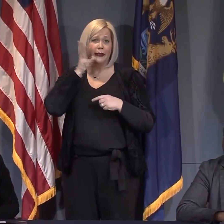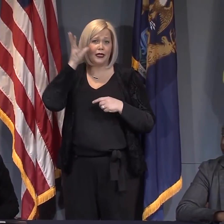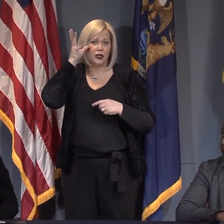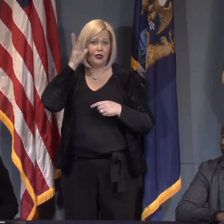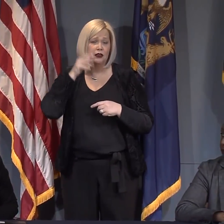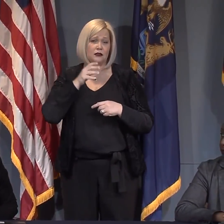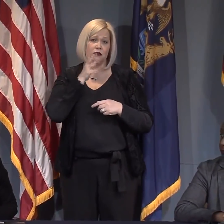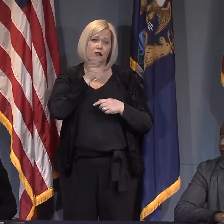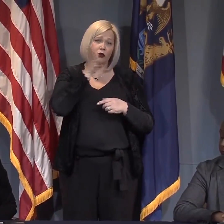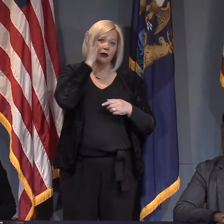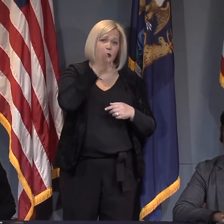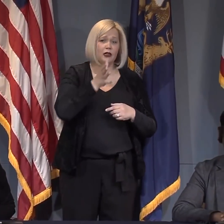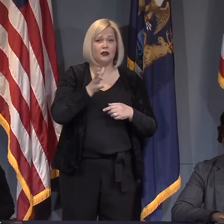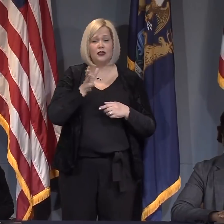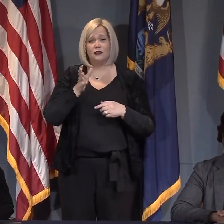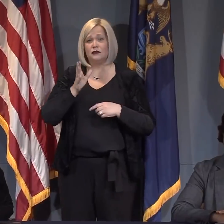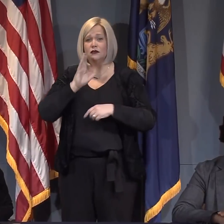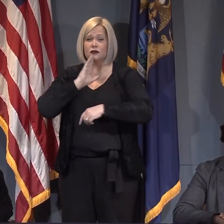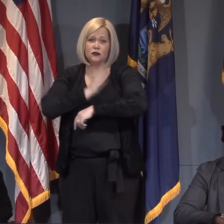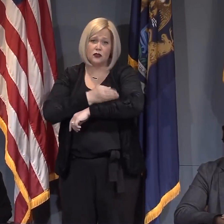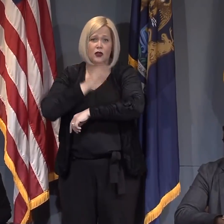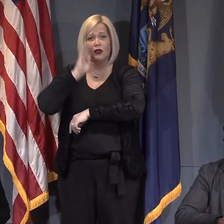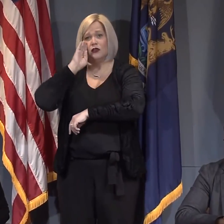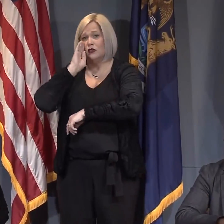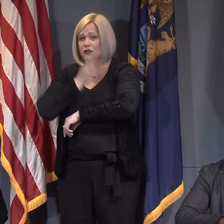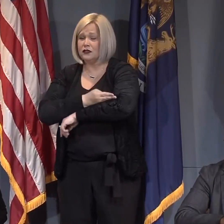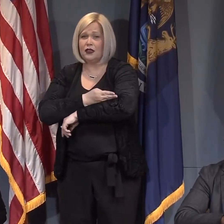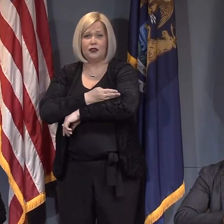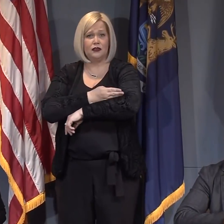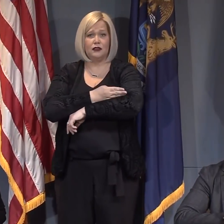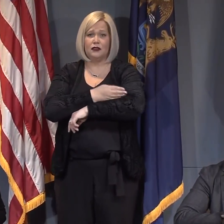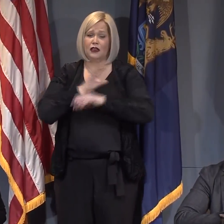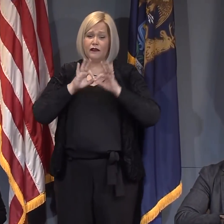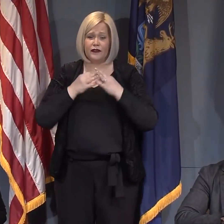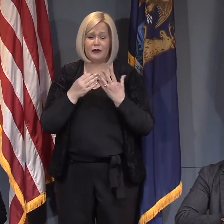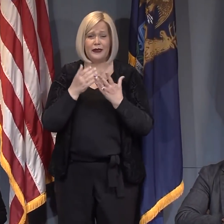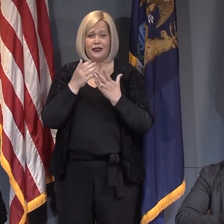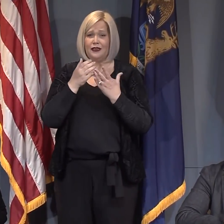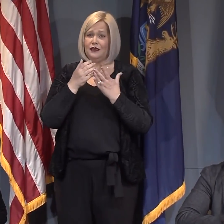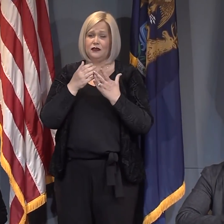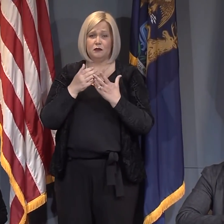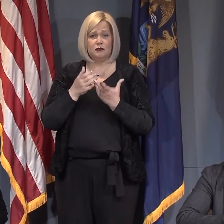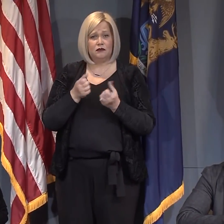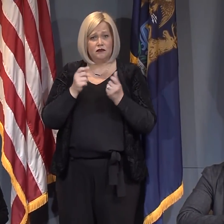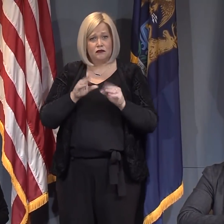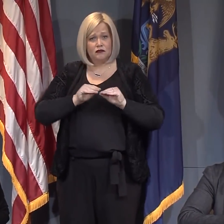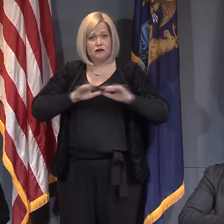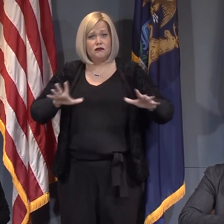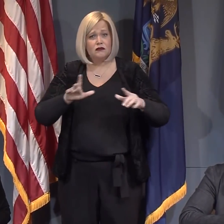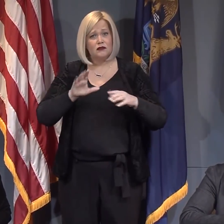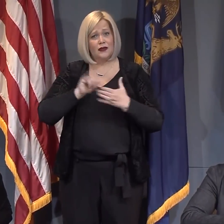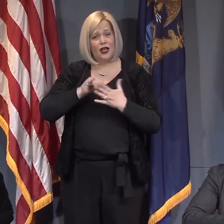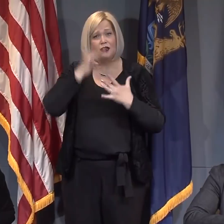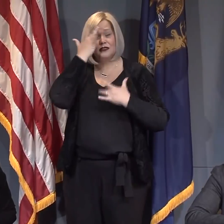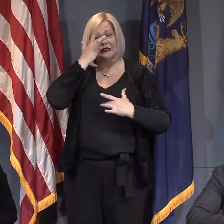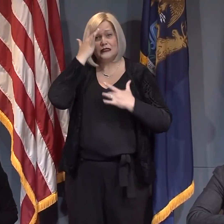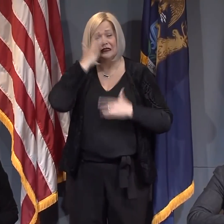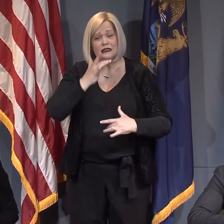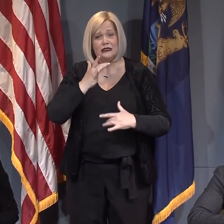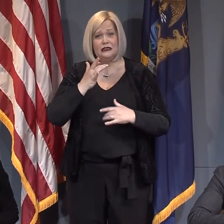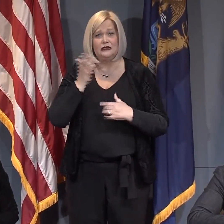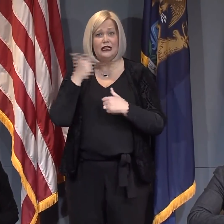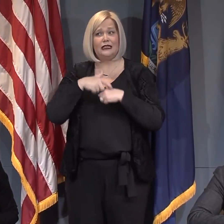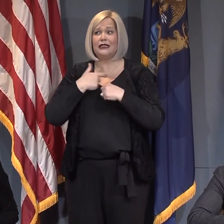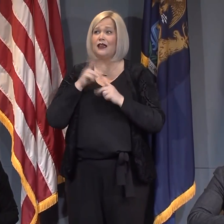brother, daughter, son at risk. And every time people ignore social distancing